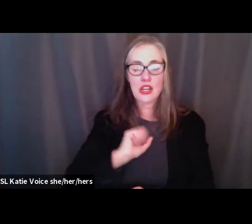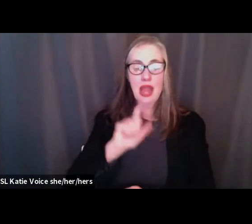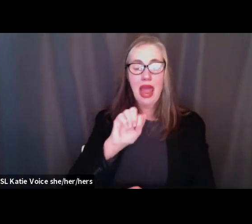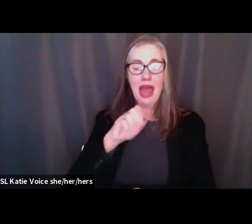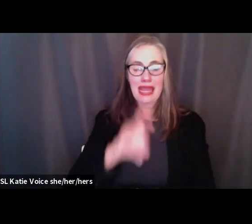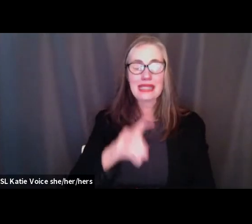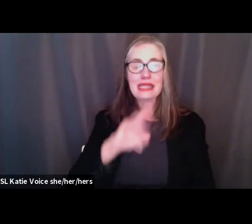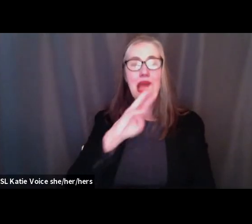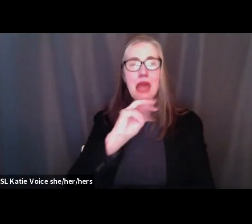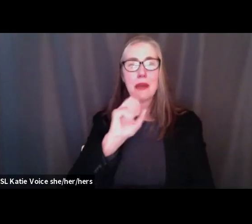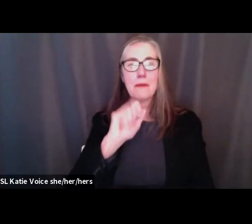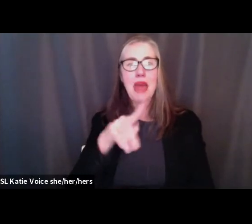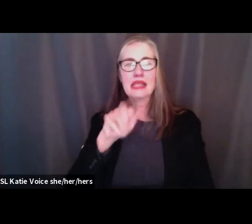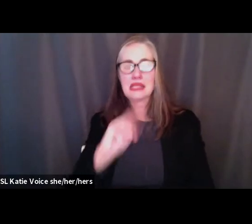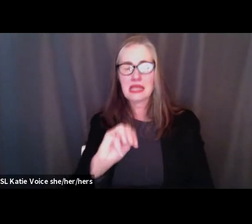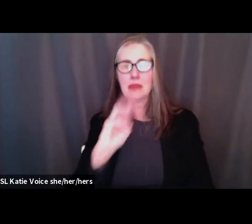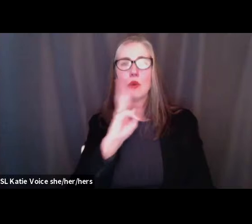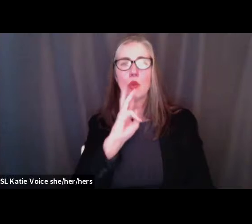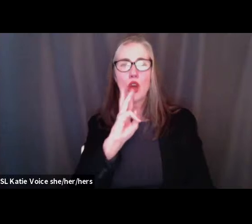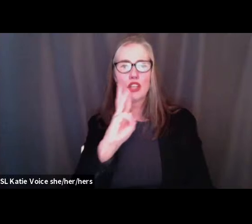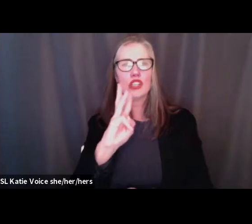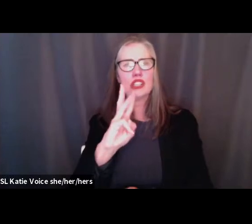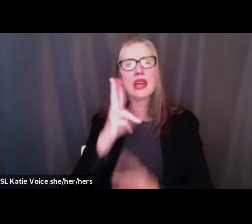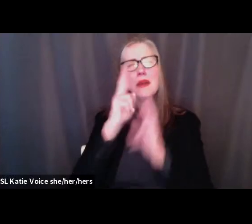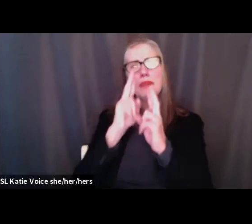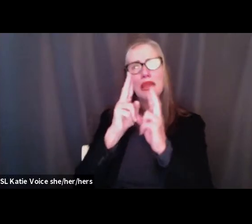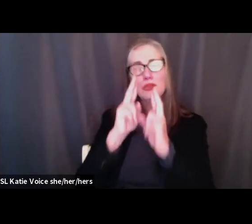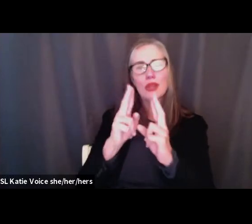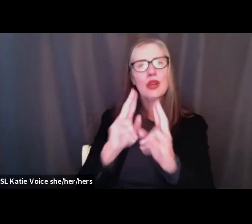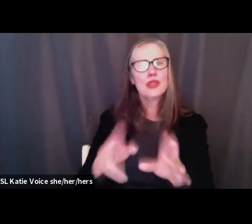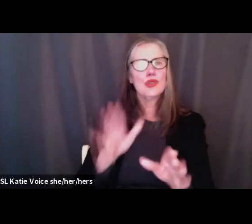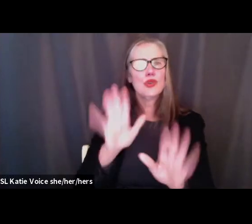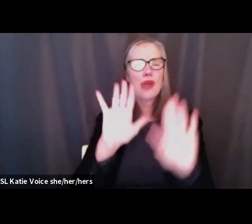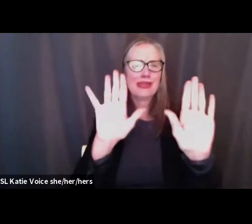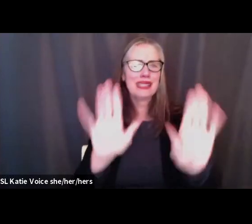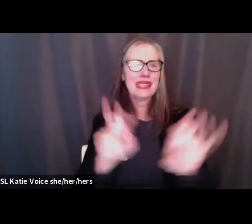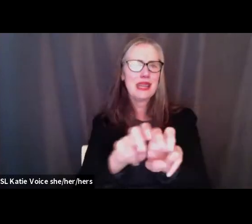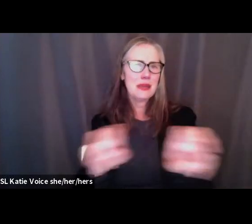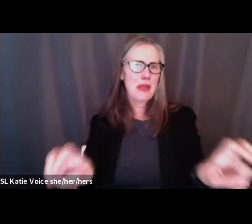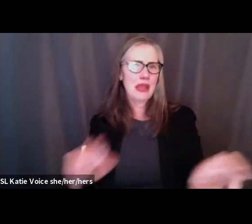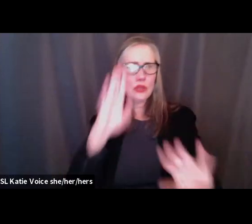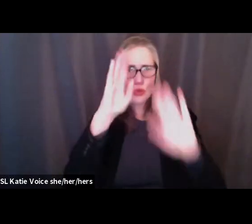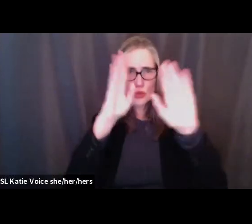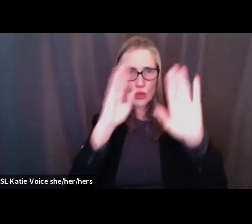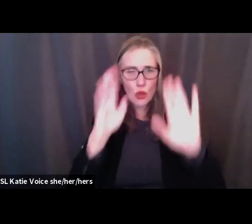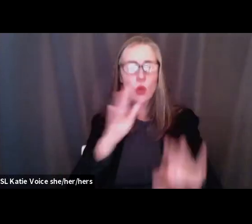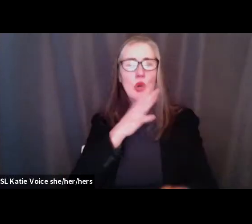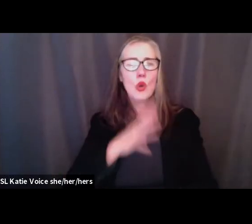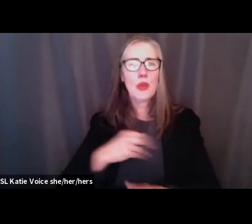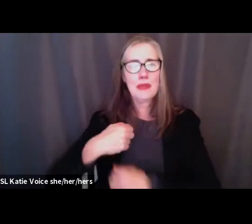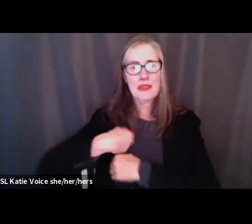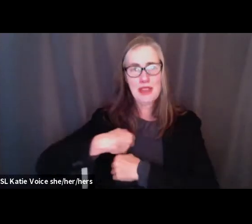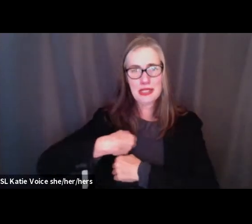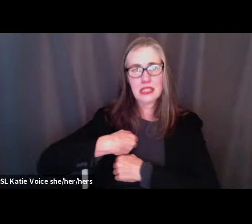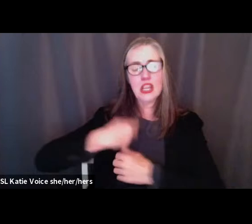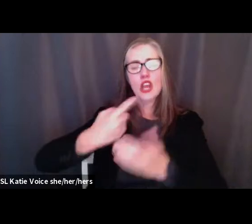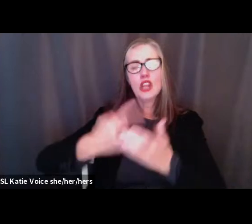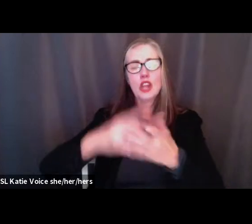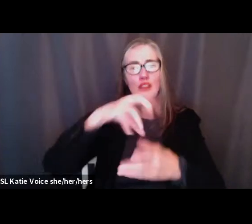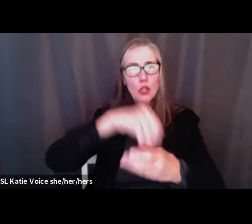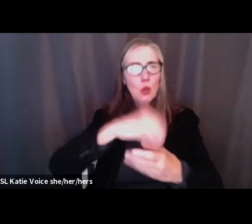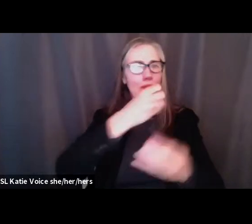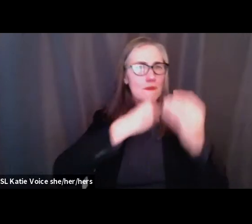Maxine Waters paid tribute to an outstanding panel saluting women veterans. The conversation included